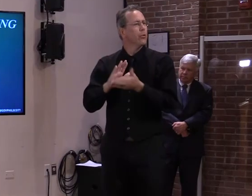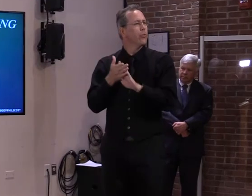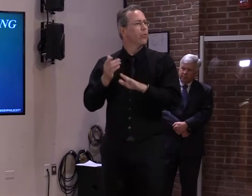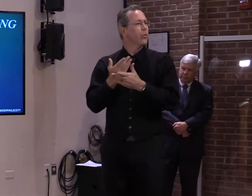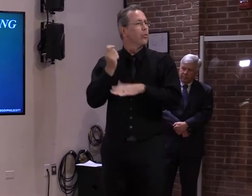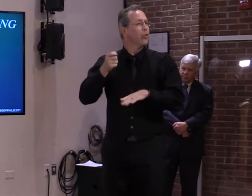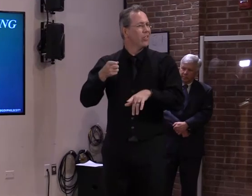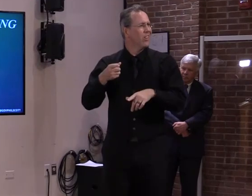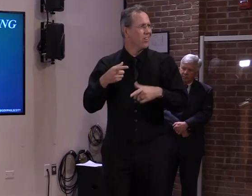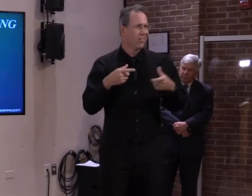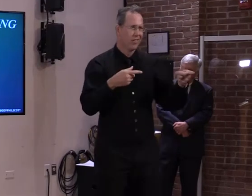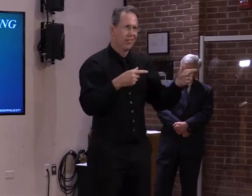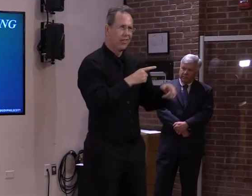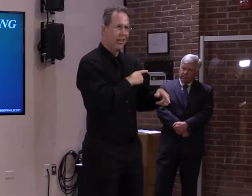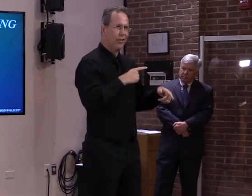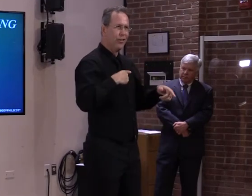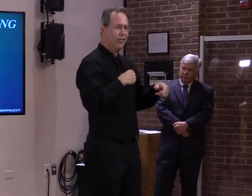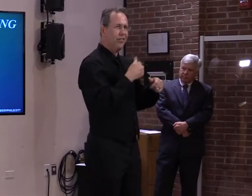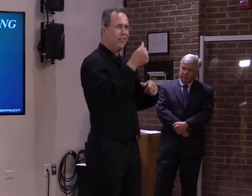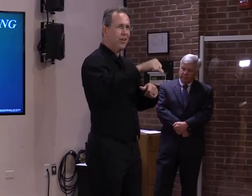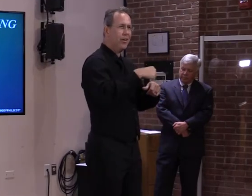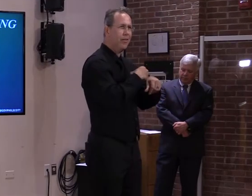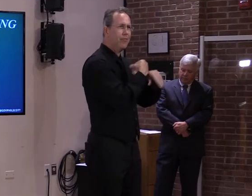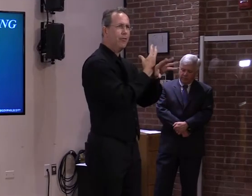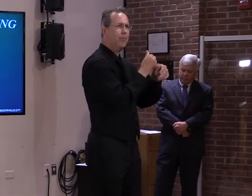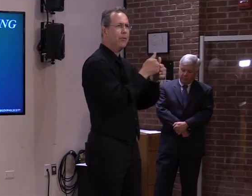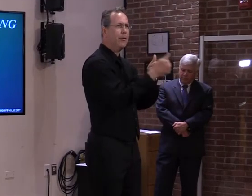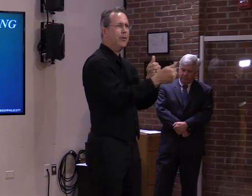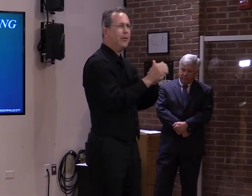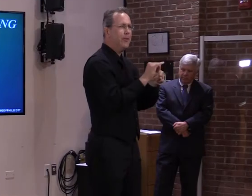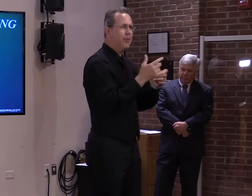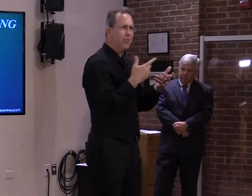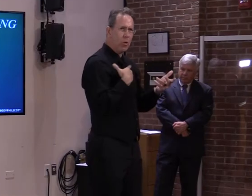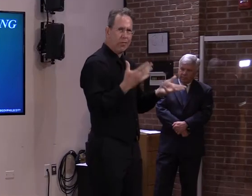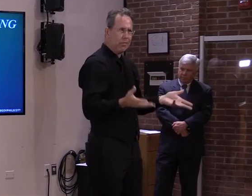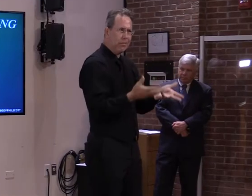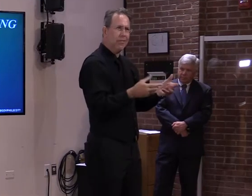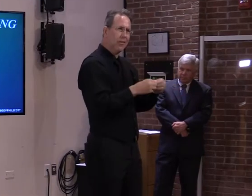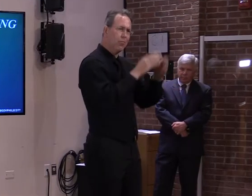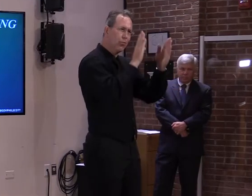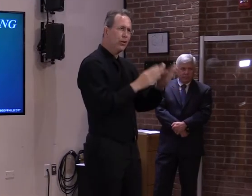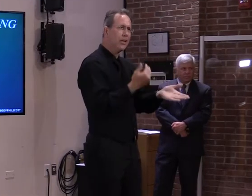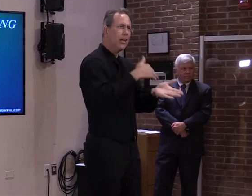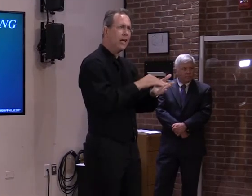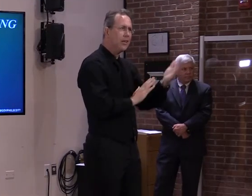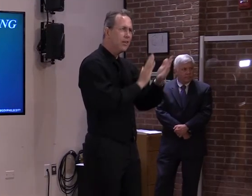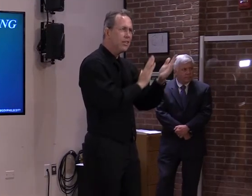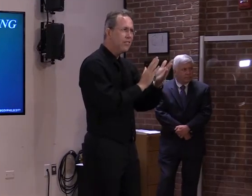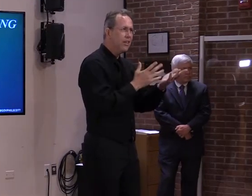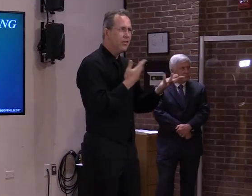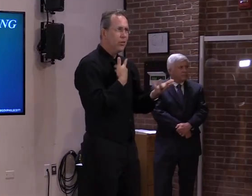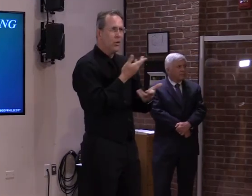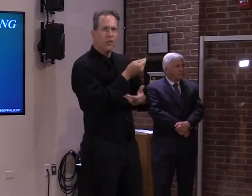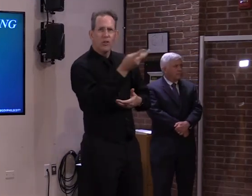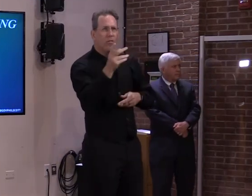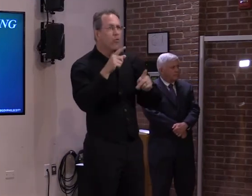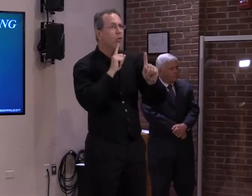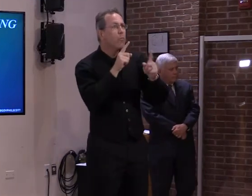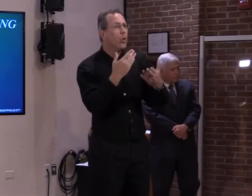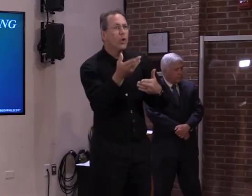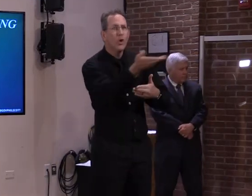it's safe to do so. I mean, we've been advocating for that. We have a number of reporters here today, a number of people here in the